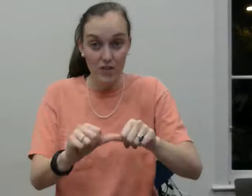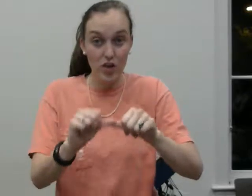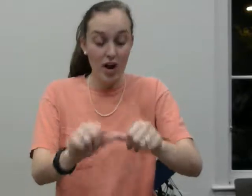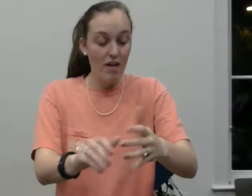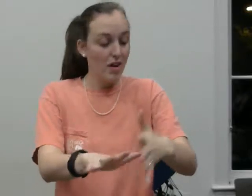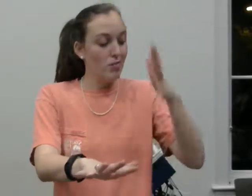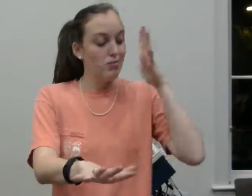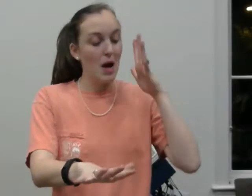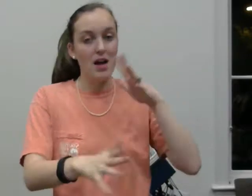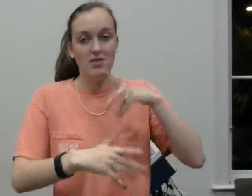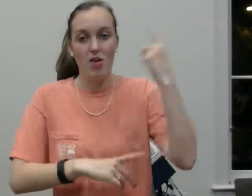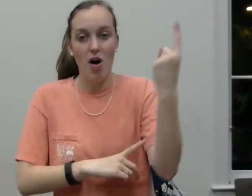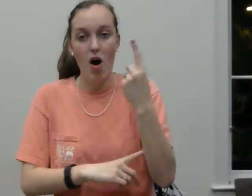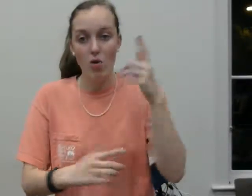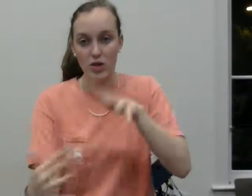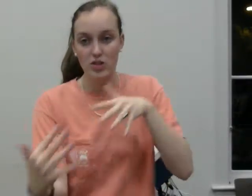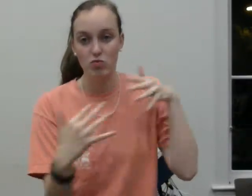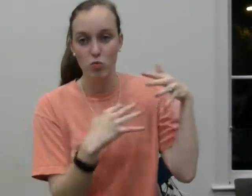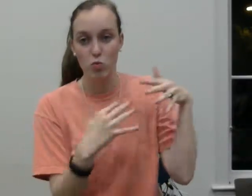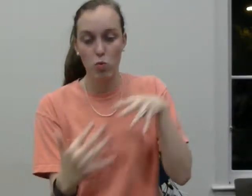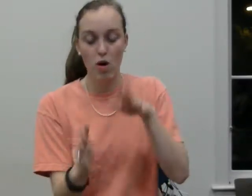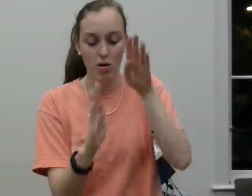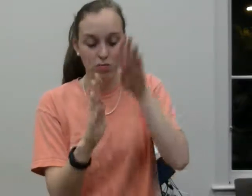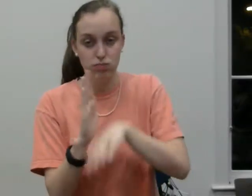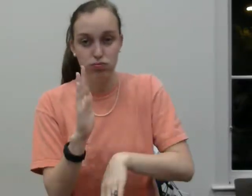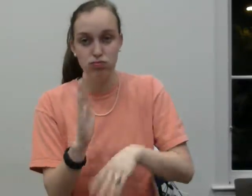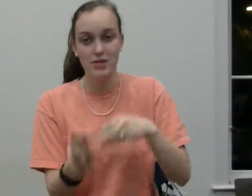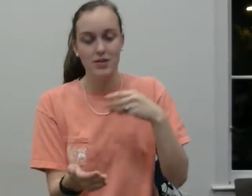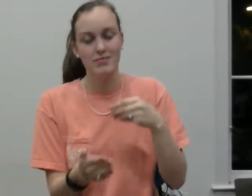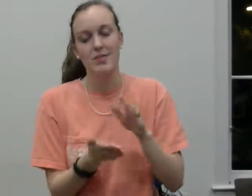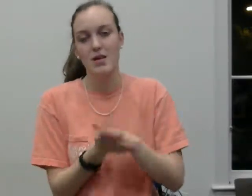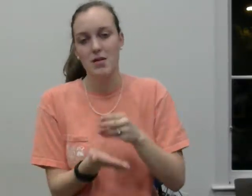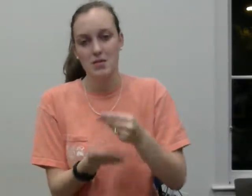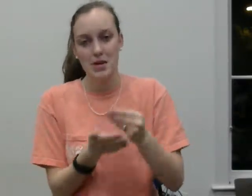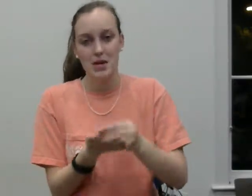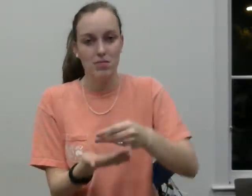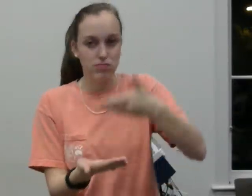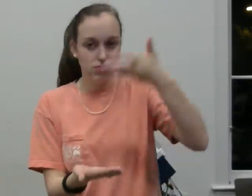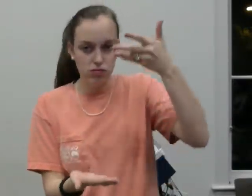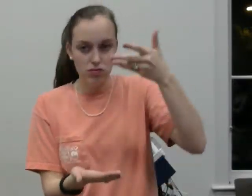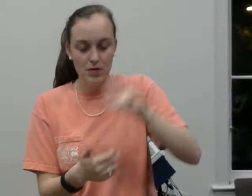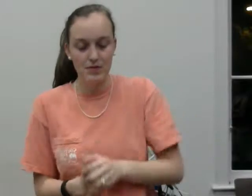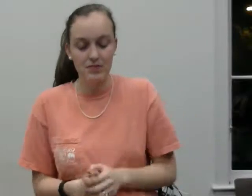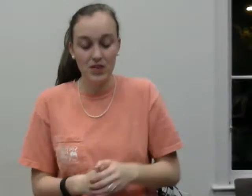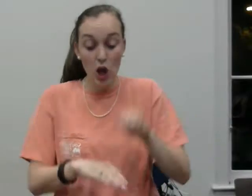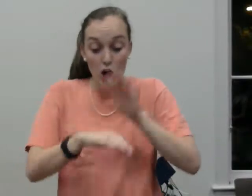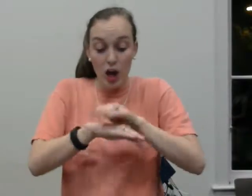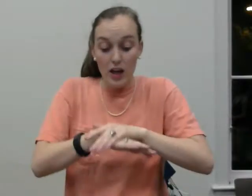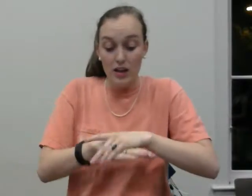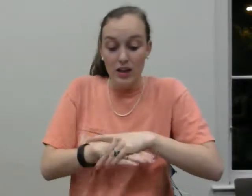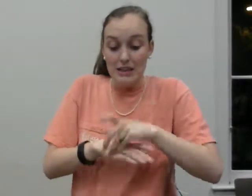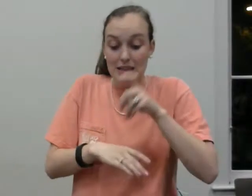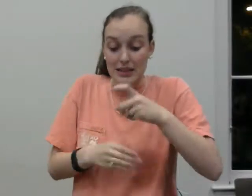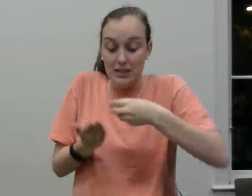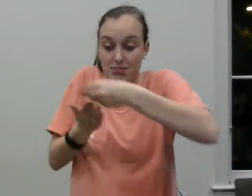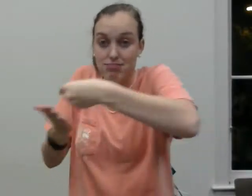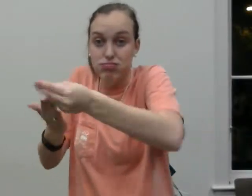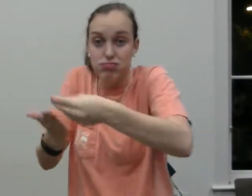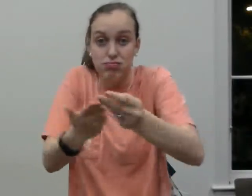this war is done, Great Britain owes a lot of money to people. And because they owe a lot of money, they think, well, who should we make pay